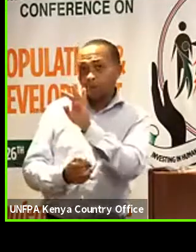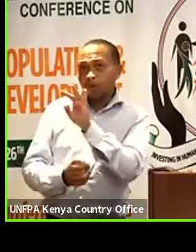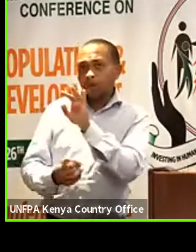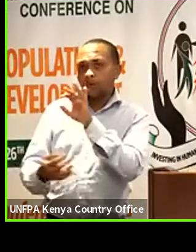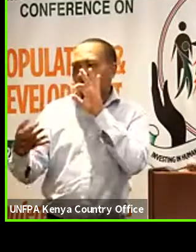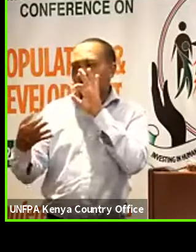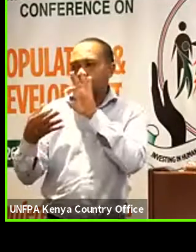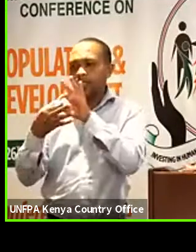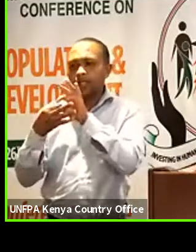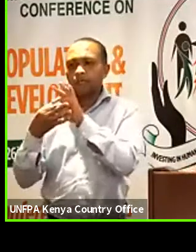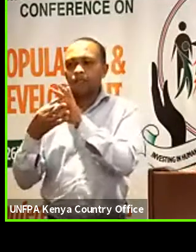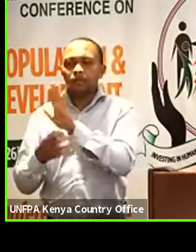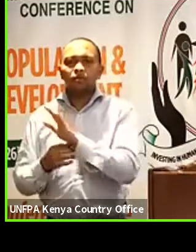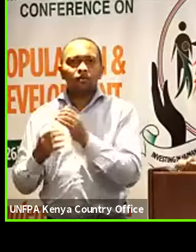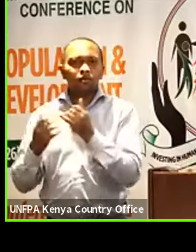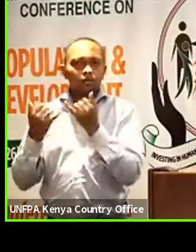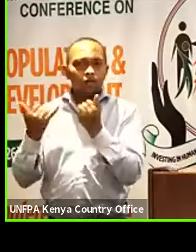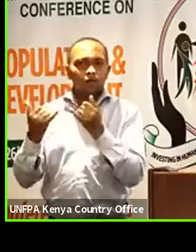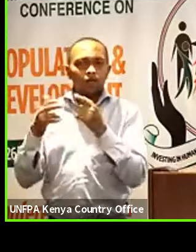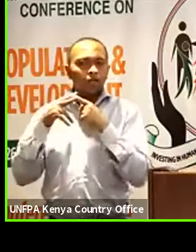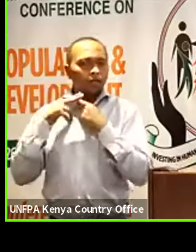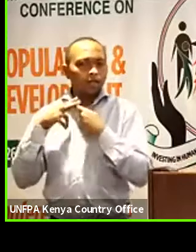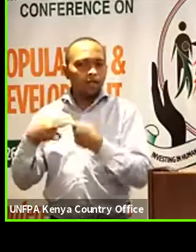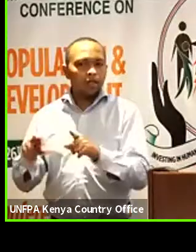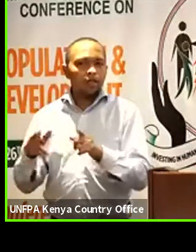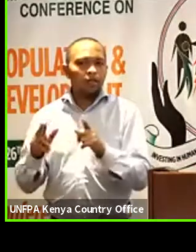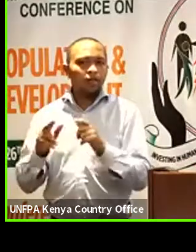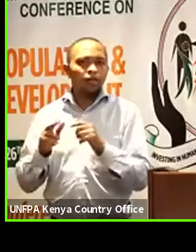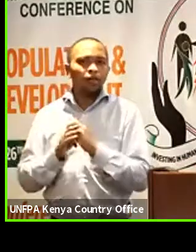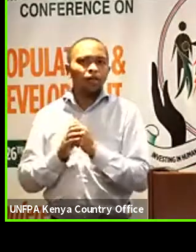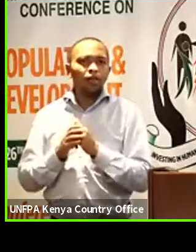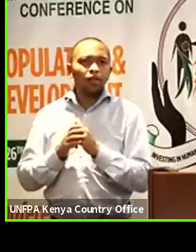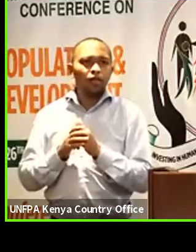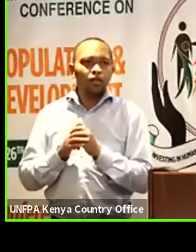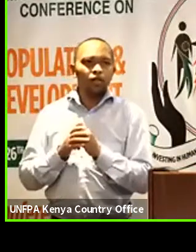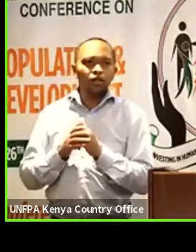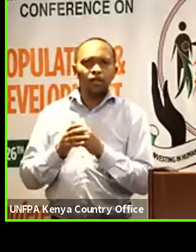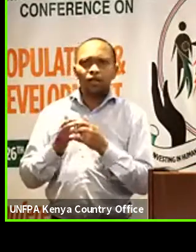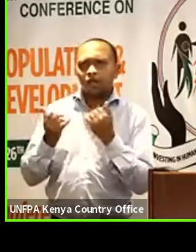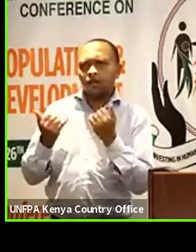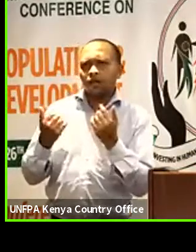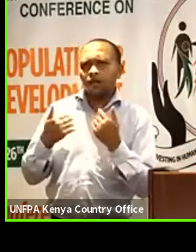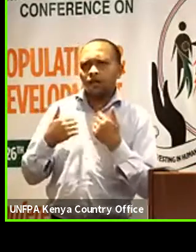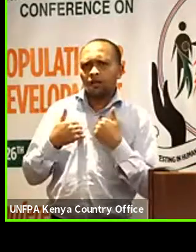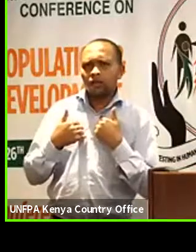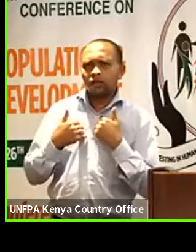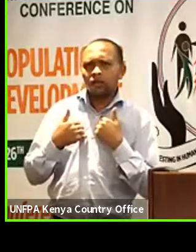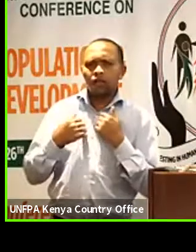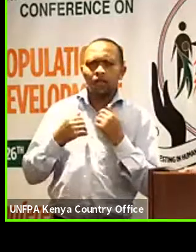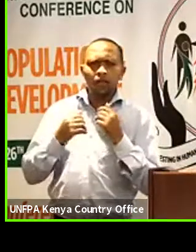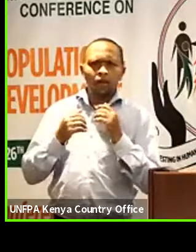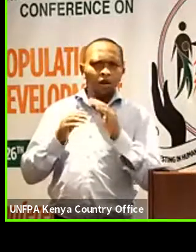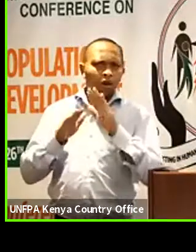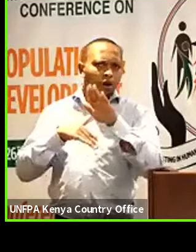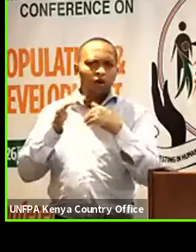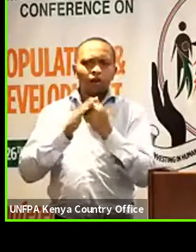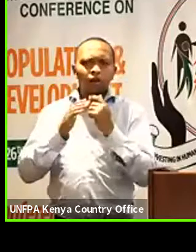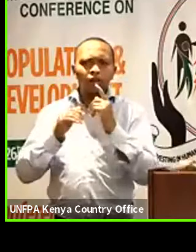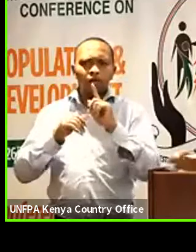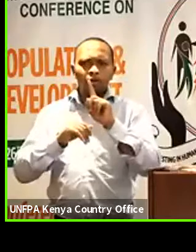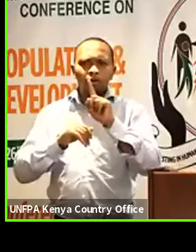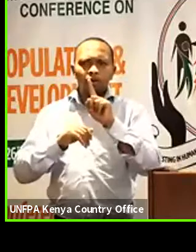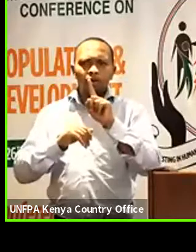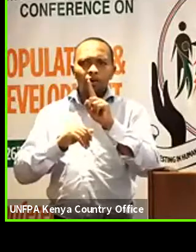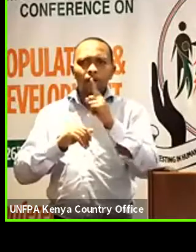that panelist. So I think from now we can start. I think we have more than how many participants now? 100? 116. 116? So at